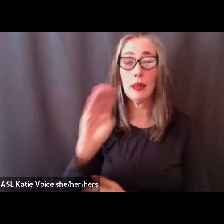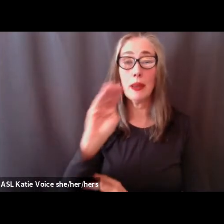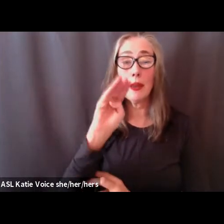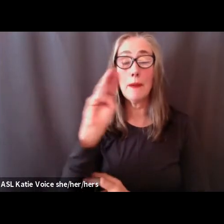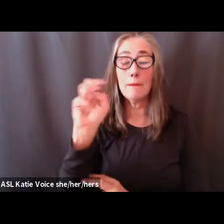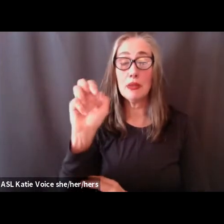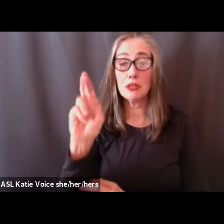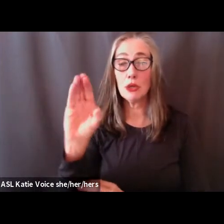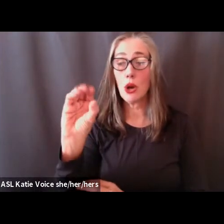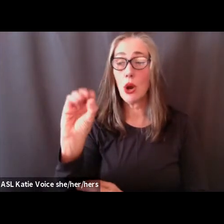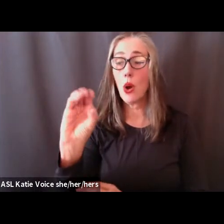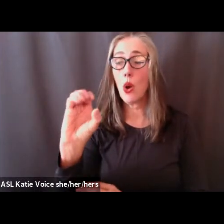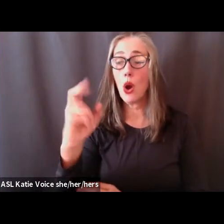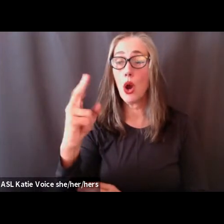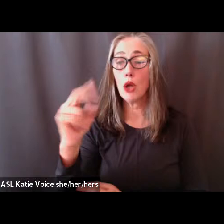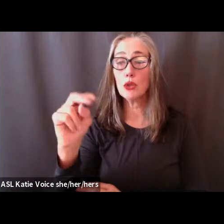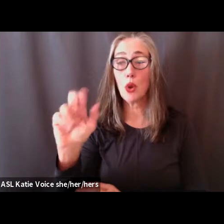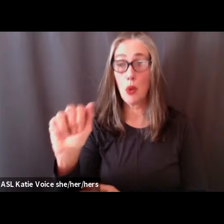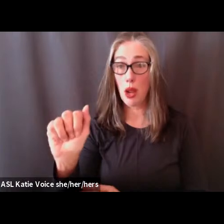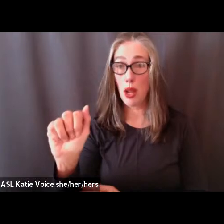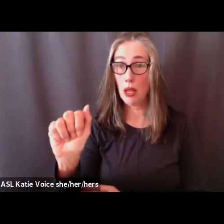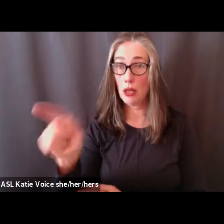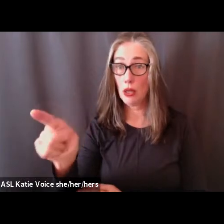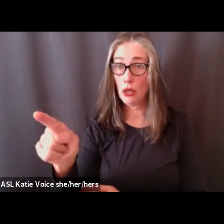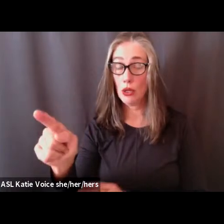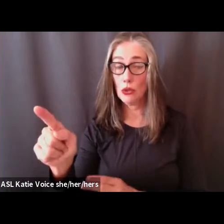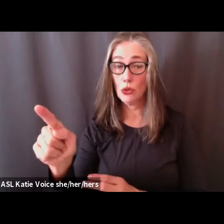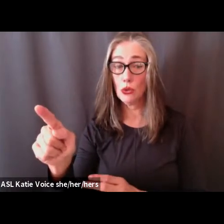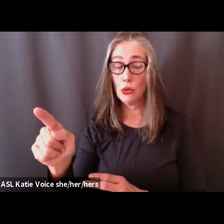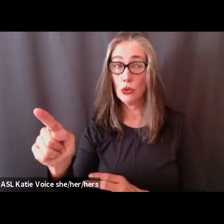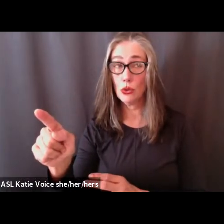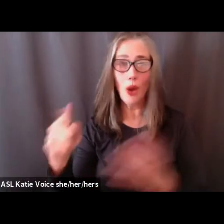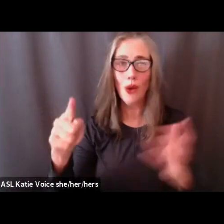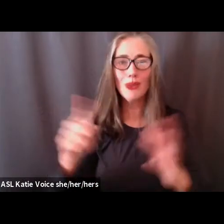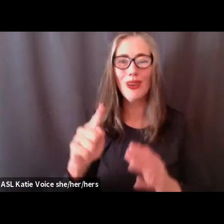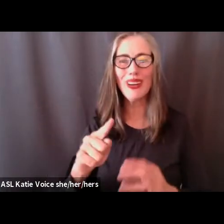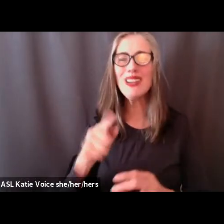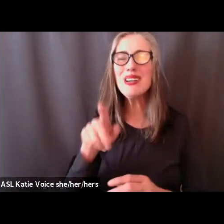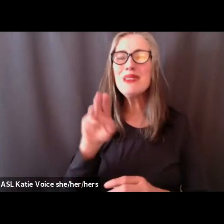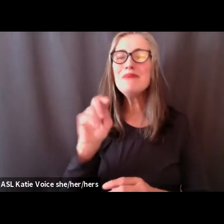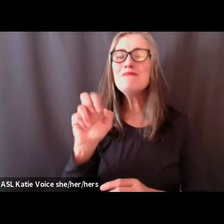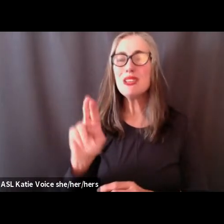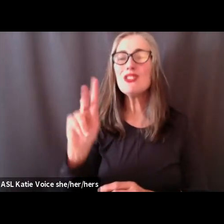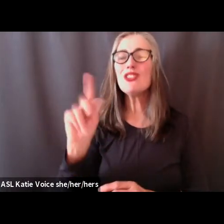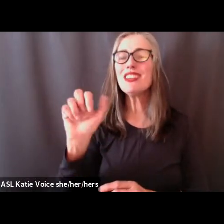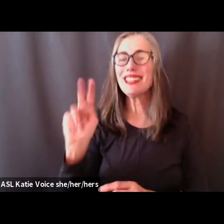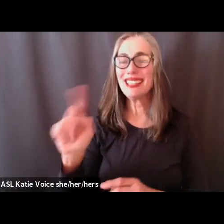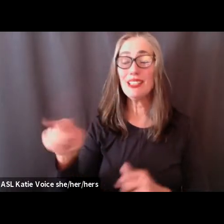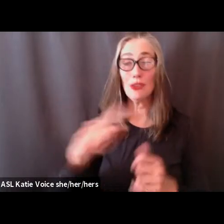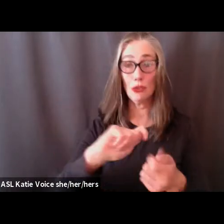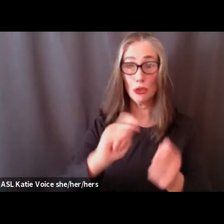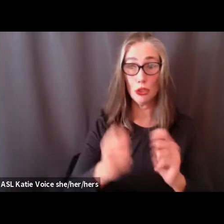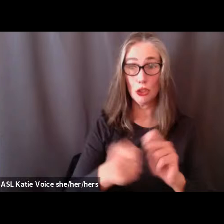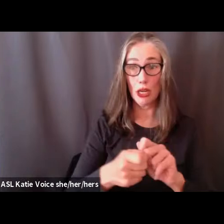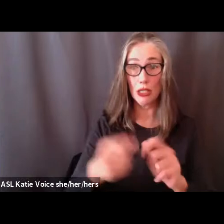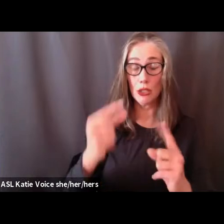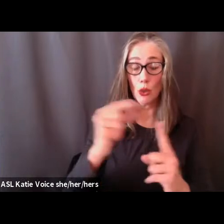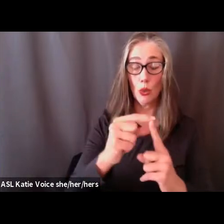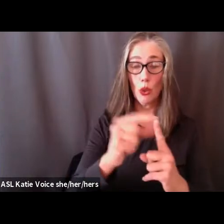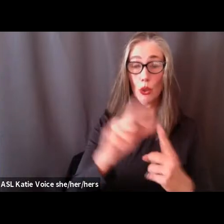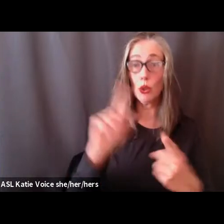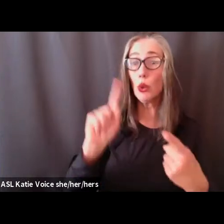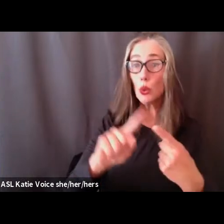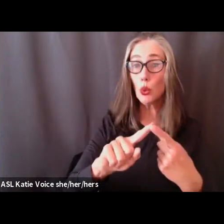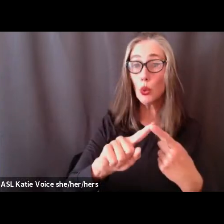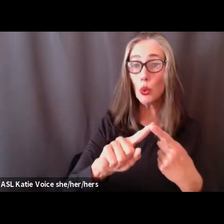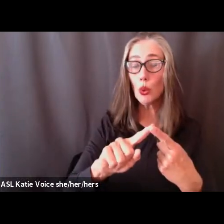you made the original motion, are you okay with that? Oh no, actually, Mr. King, that was you, correct? That changed to before. It's still Mr.